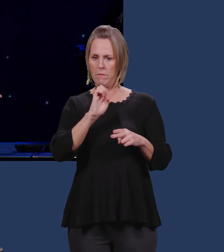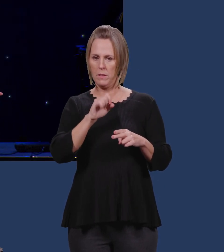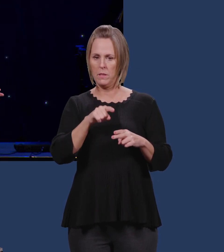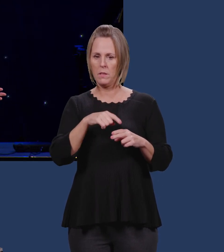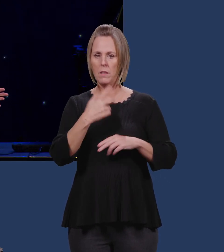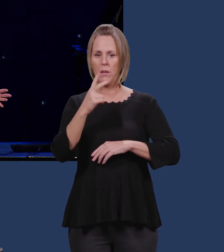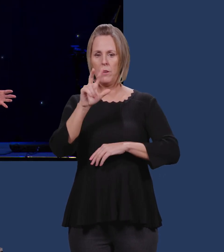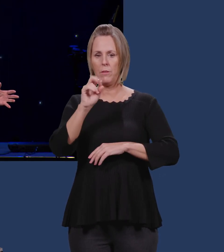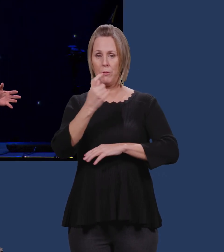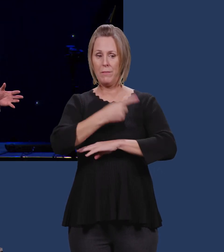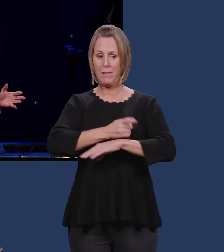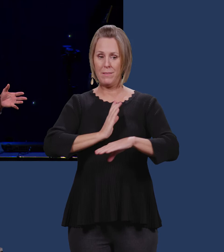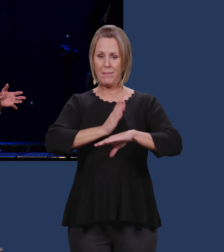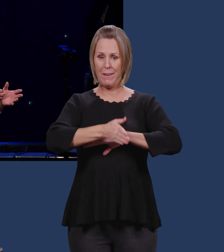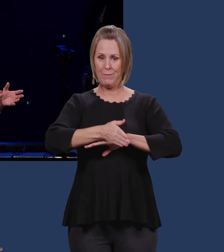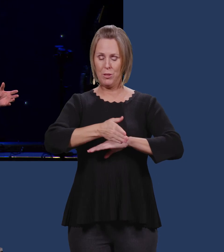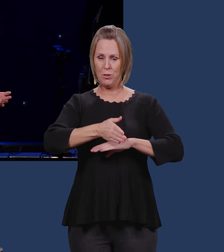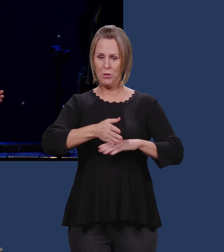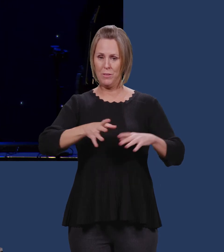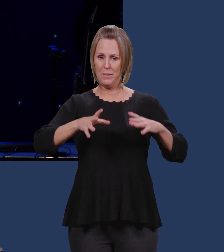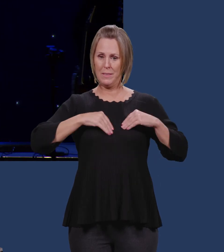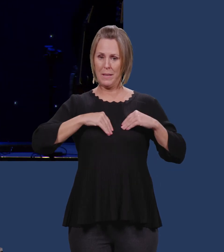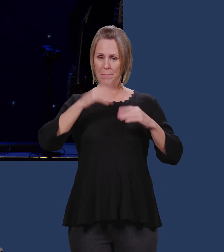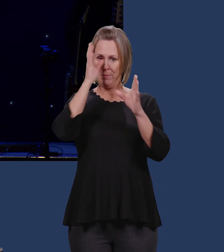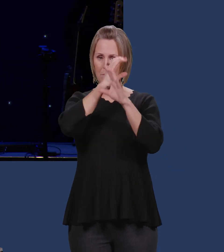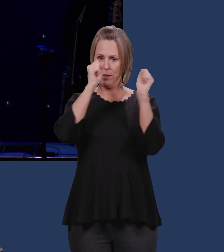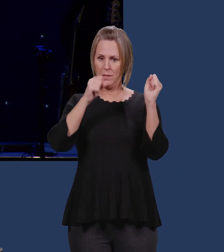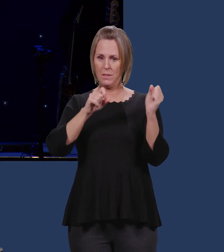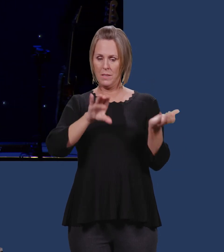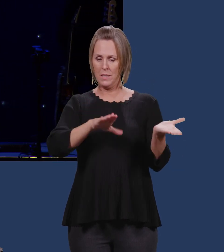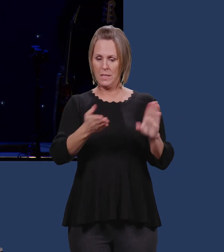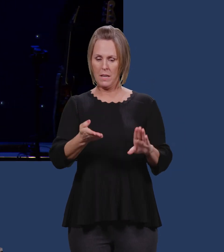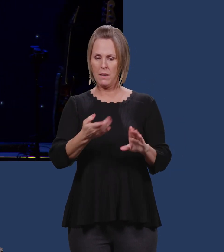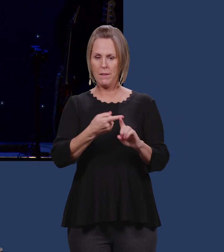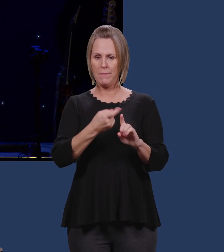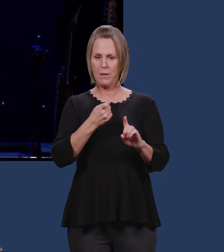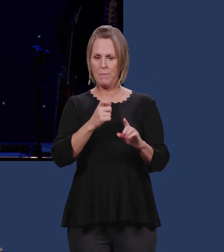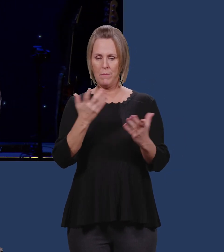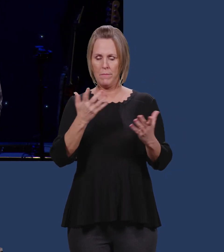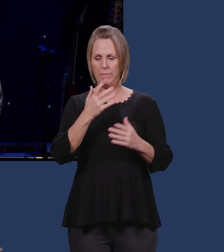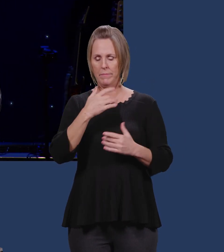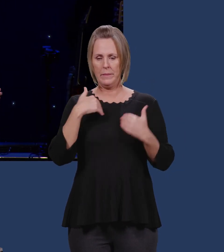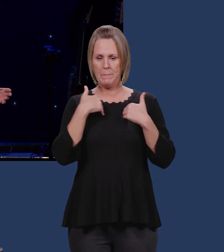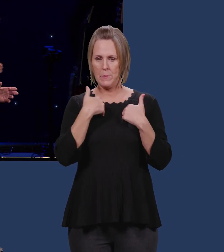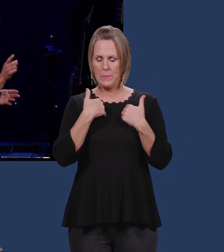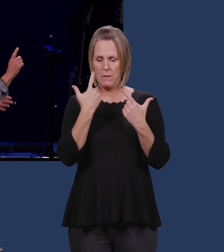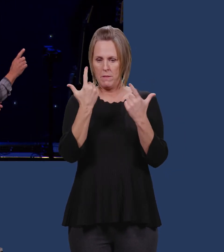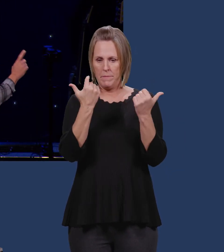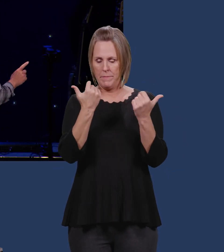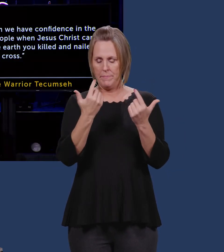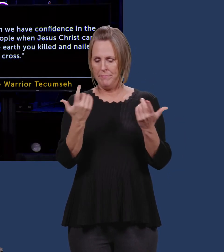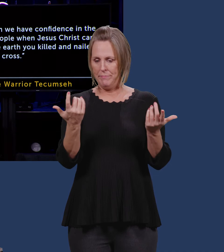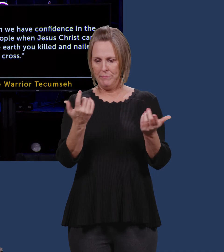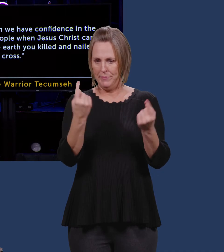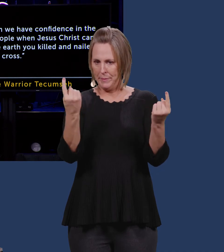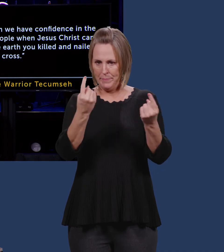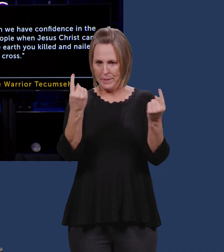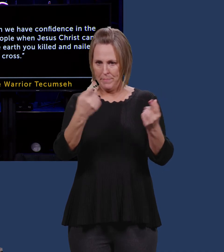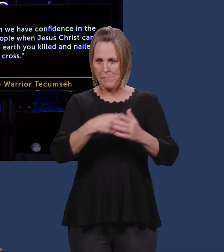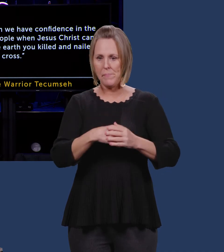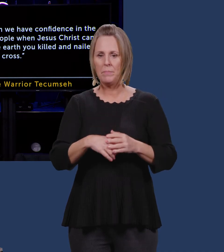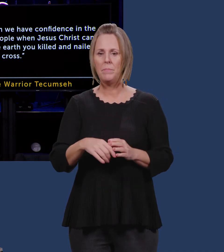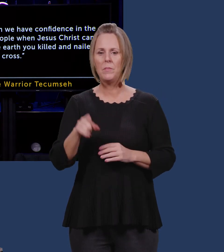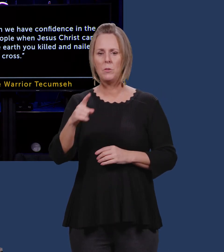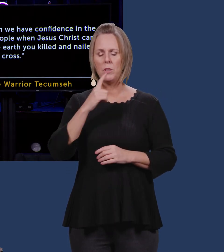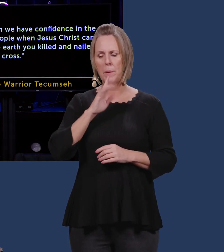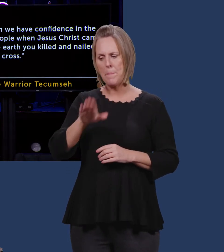about 30 days into his presidency of probably pneumonia. But Tecumseh says to William Henry Harrison, back when he's a